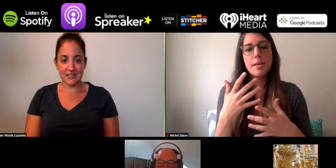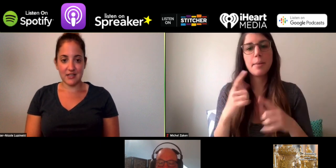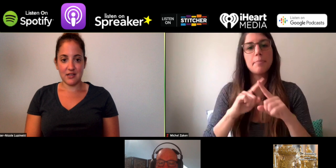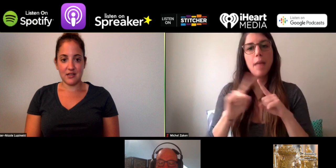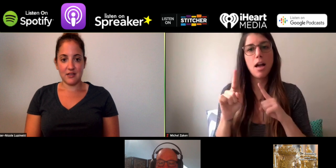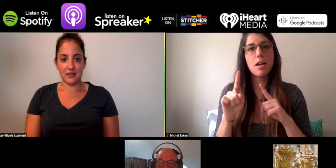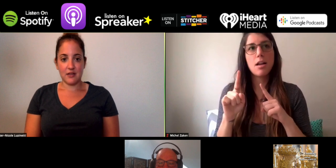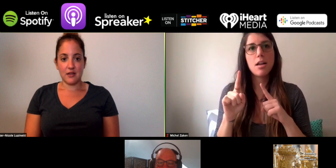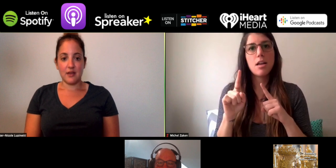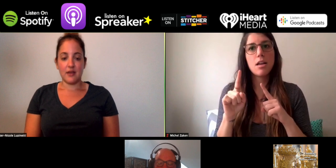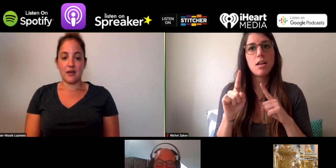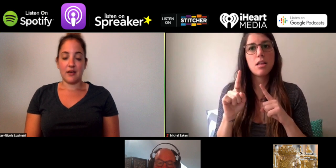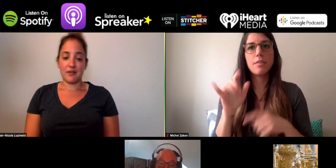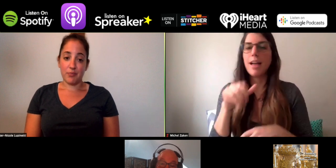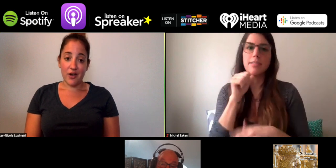access.